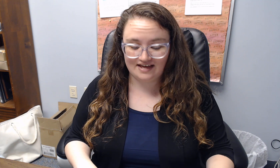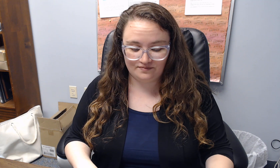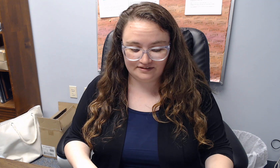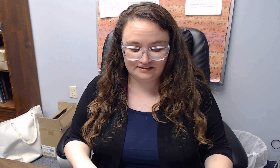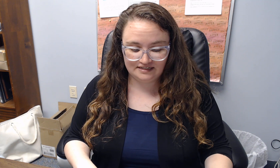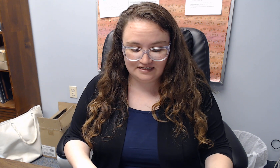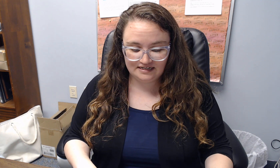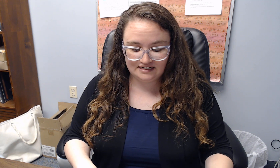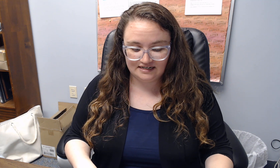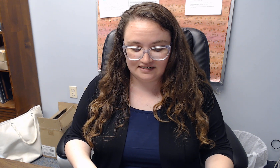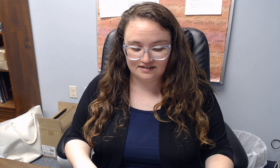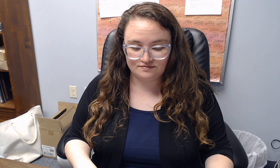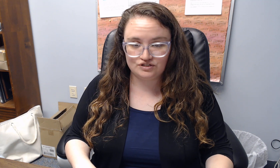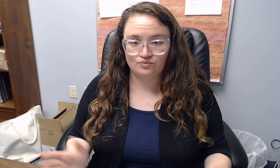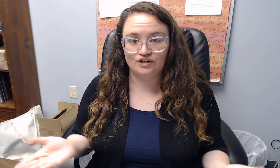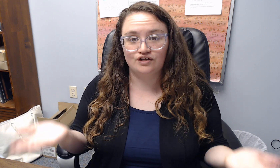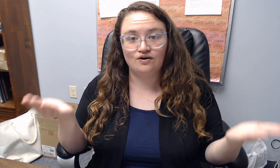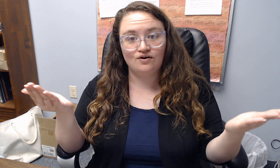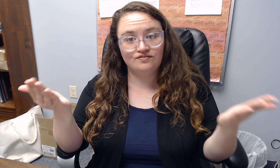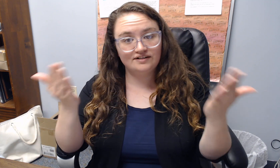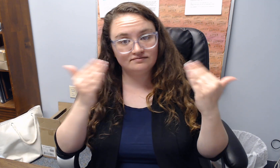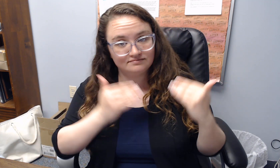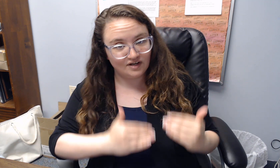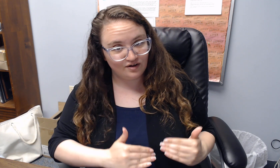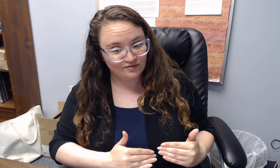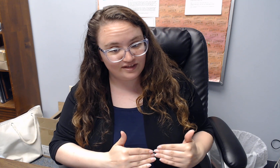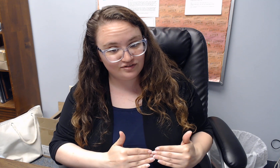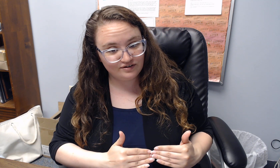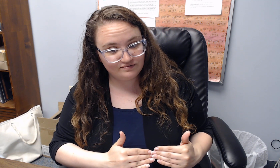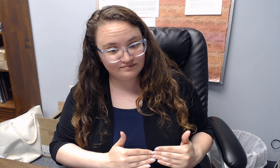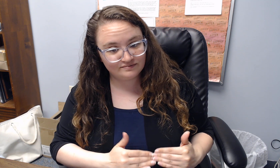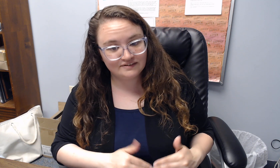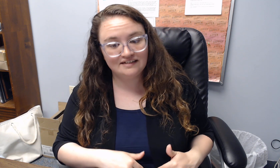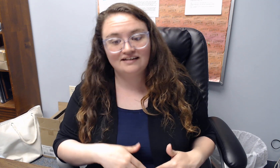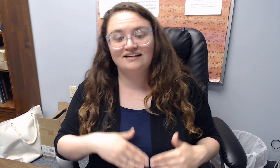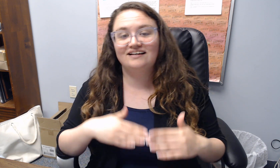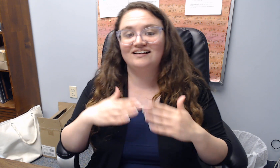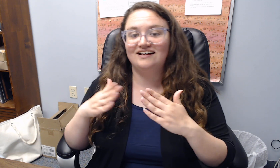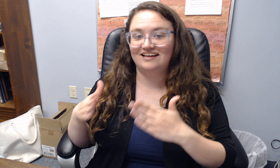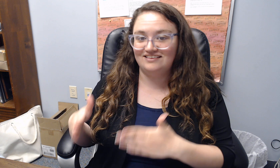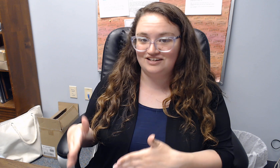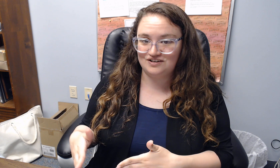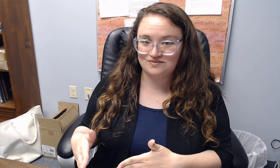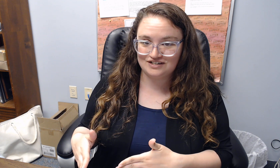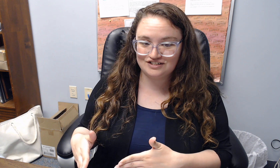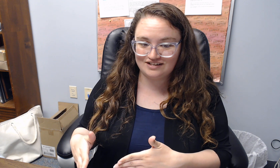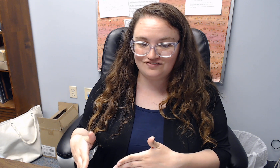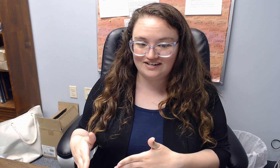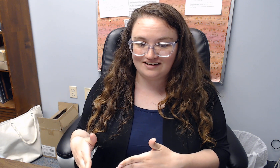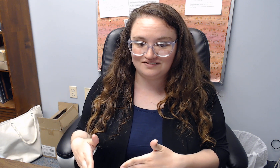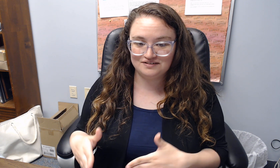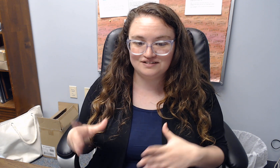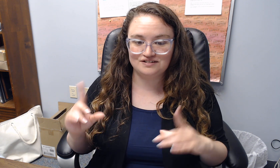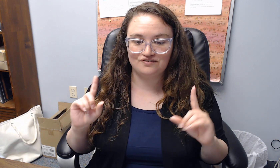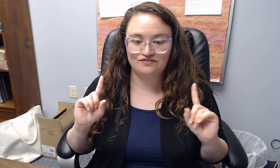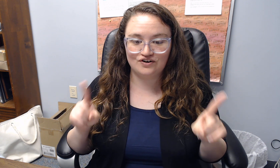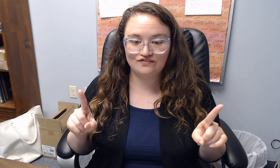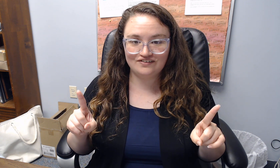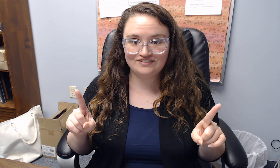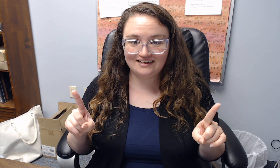one. So we're going to go over it all the way through. And then you can watch your other video. So 4:15